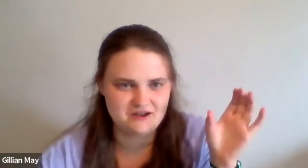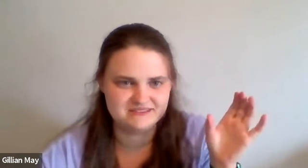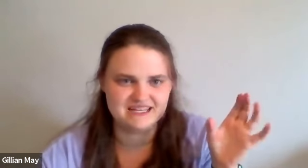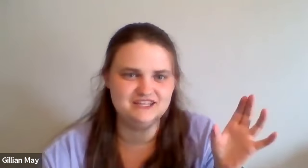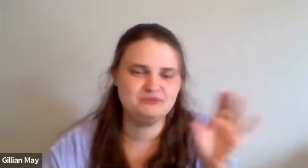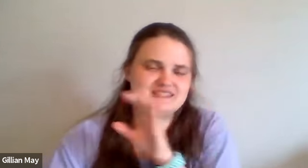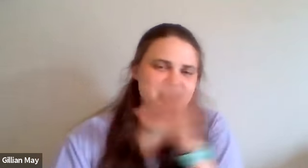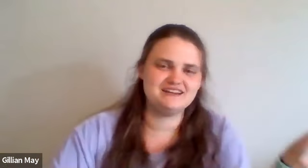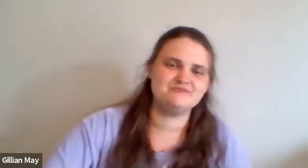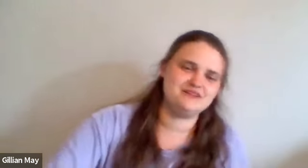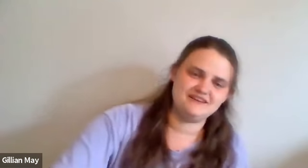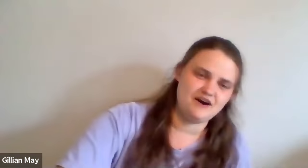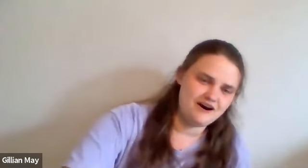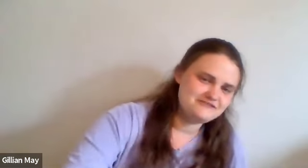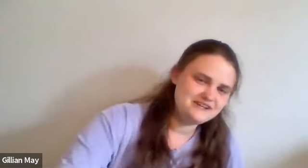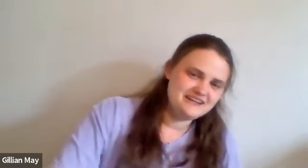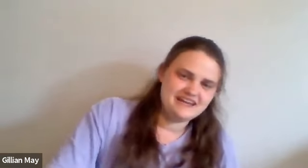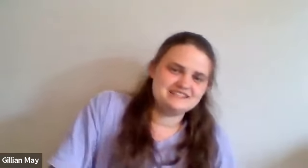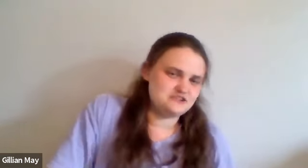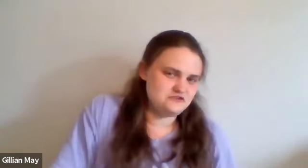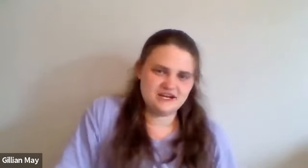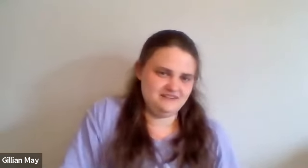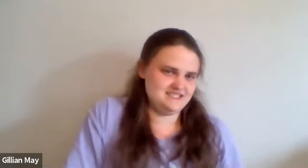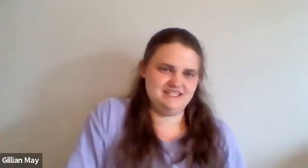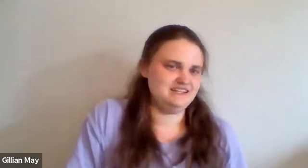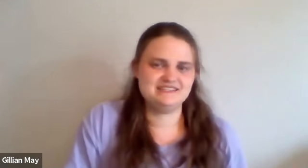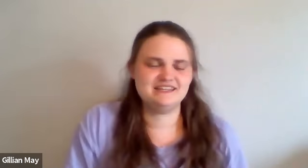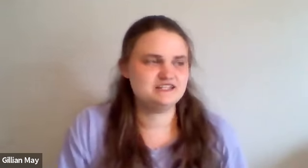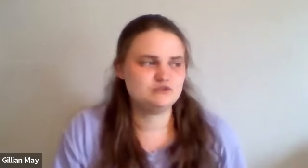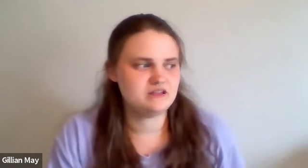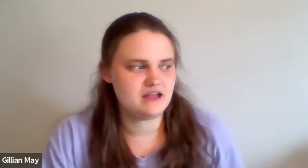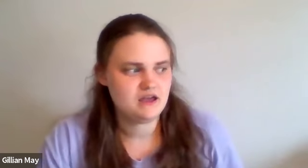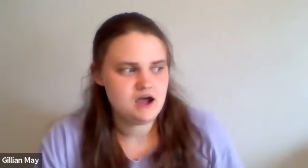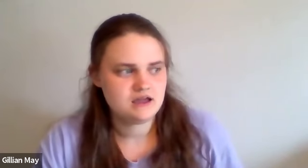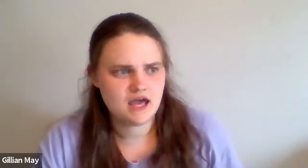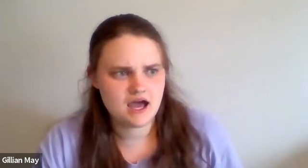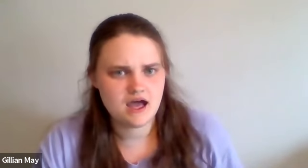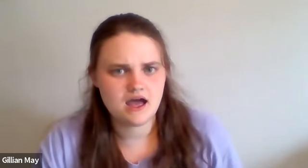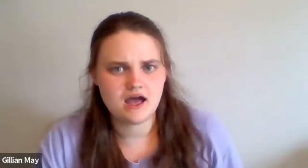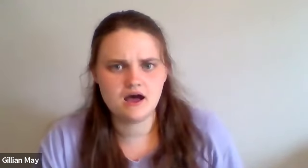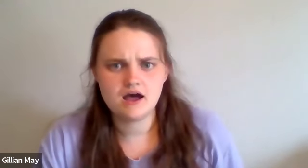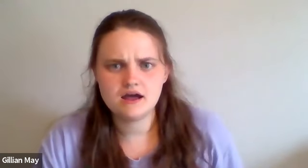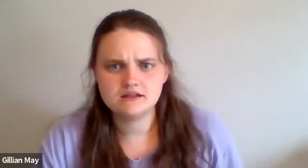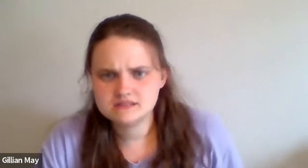sounds and you'll be saying it completely off. It's so funny listening because the kids will be like cat,